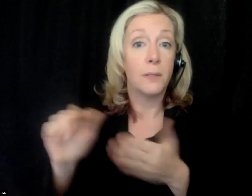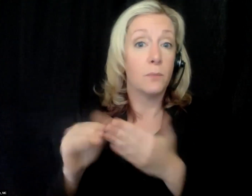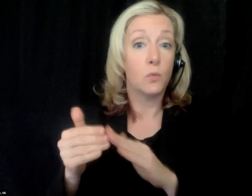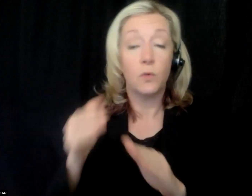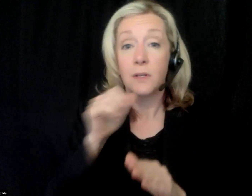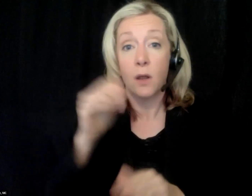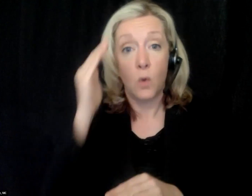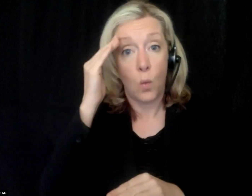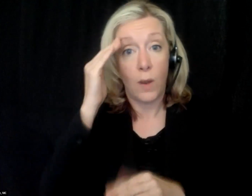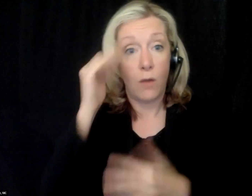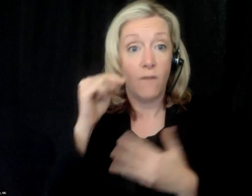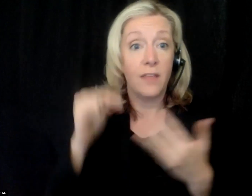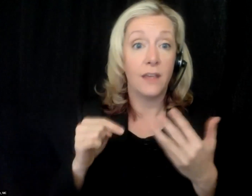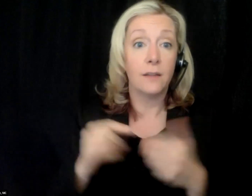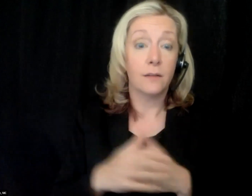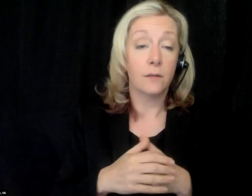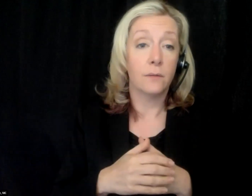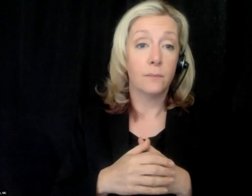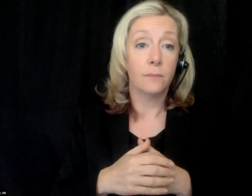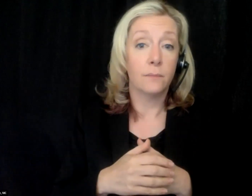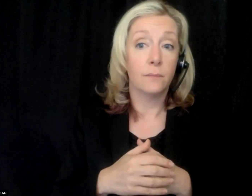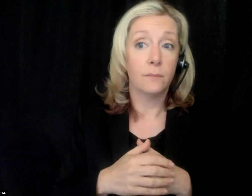We're awfully concerned about